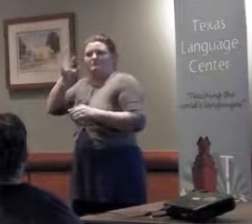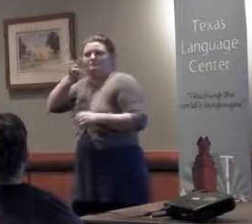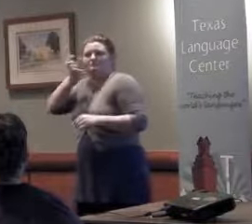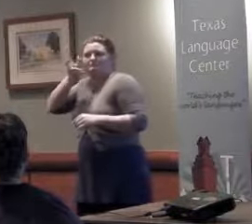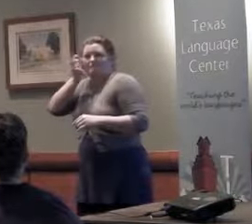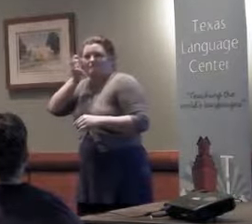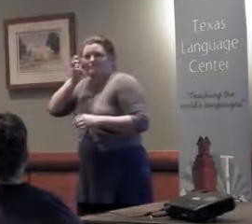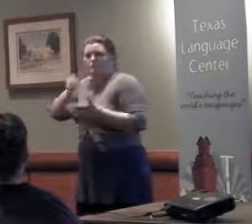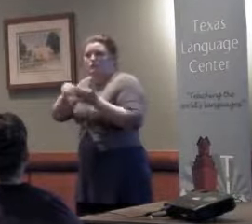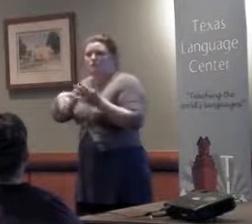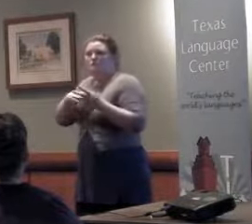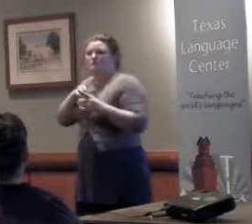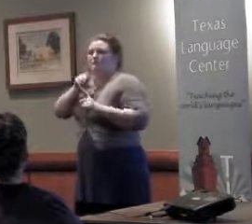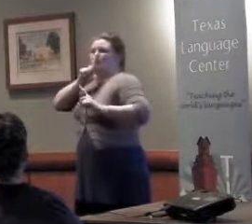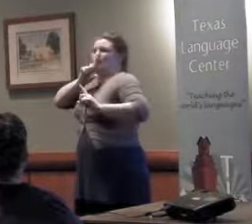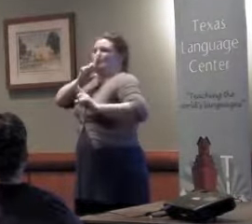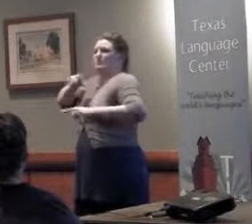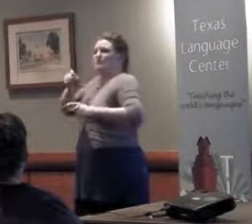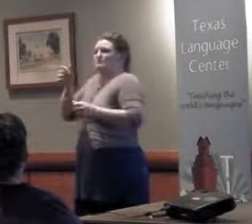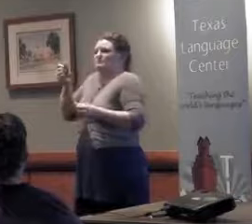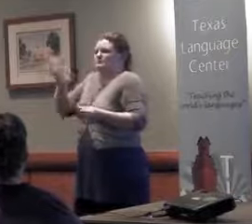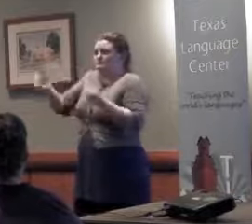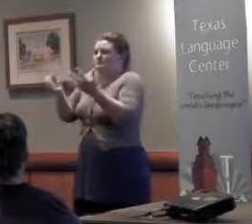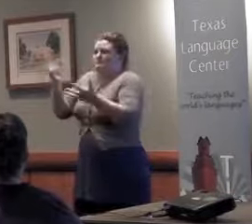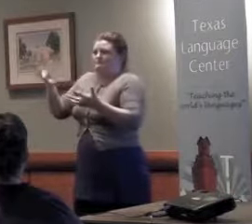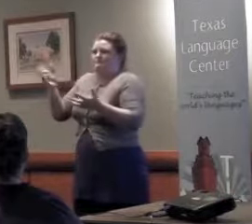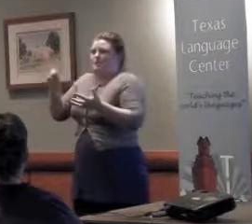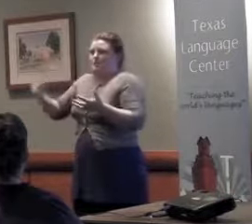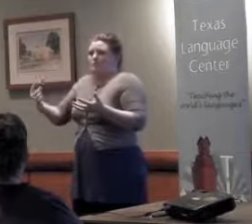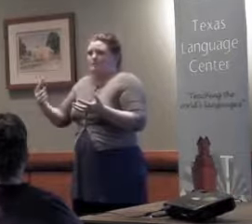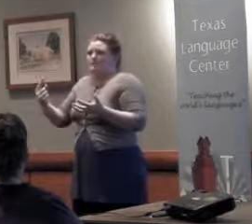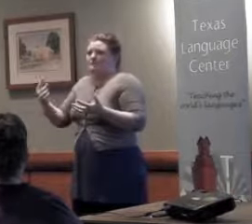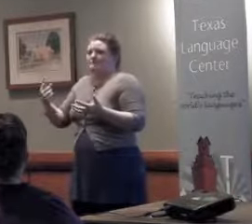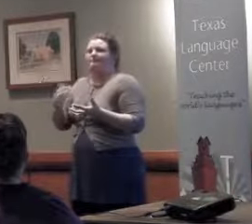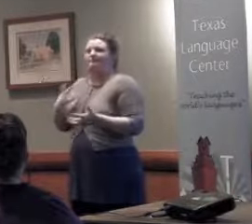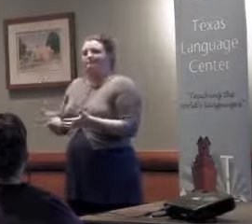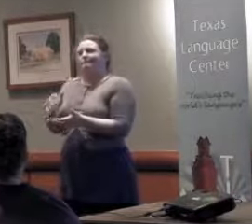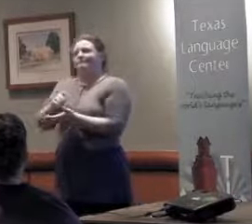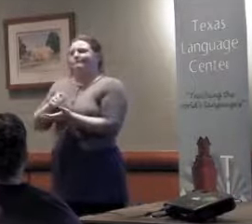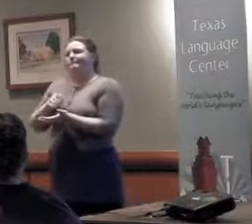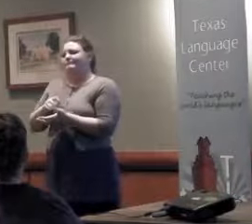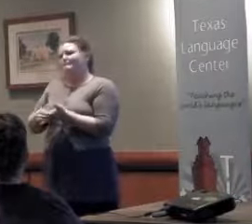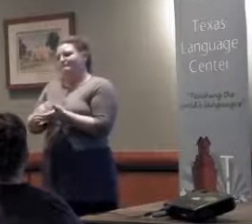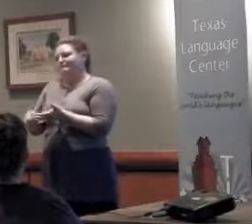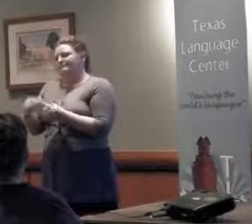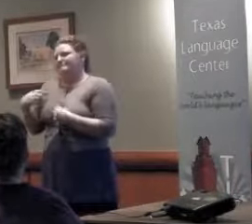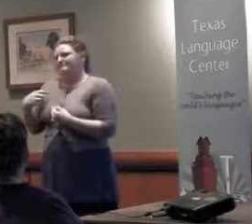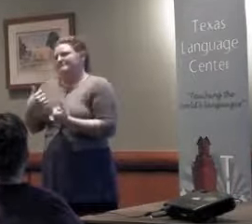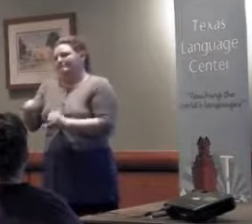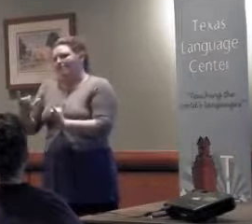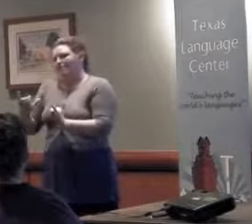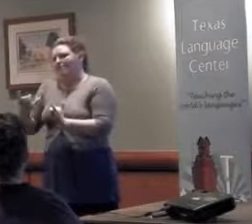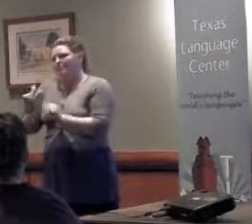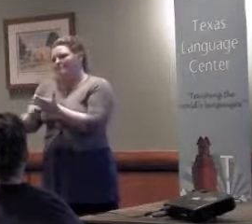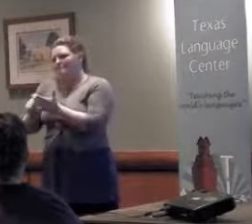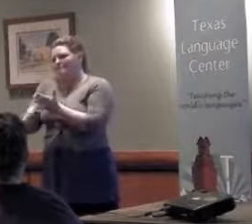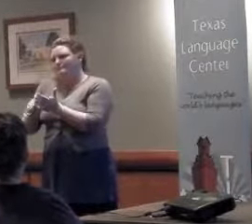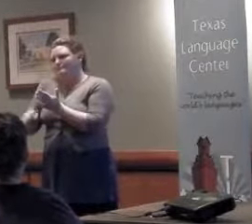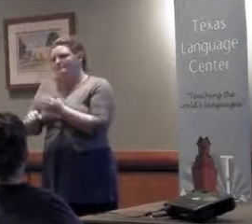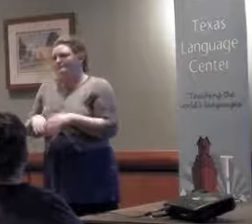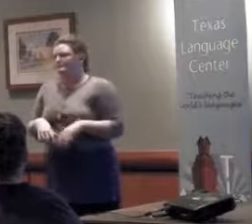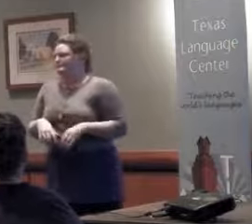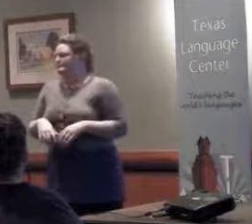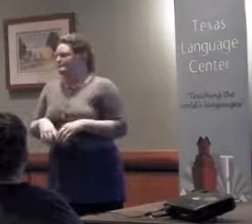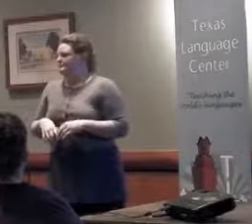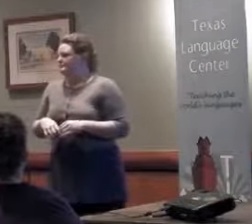the student immediately responds, in just sign, but rather it's still the use of writing to some extent, and it's